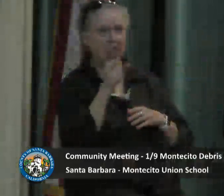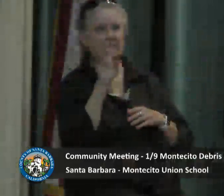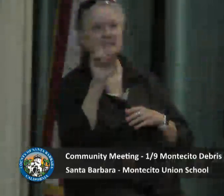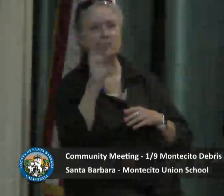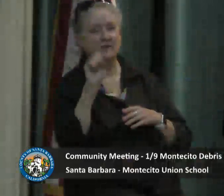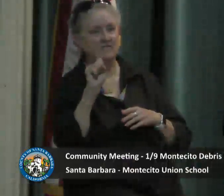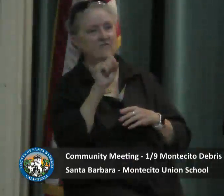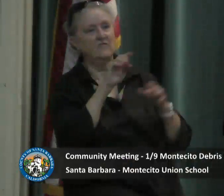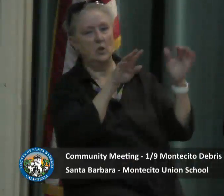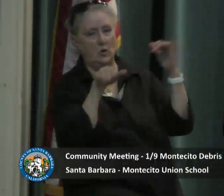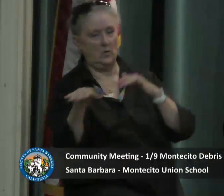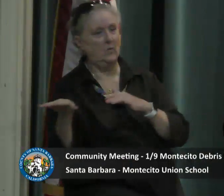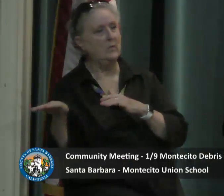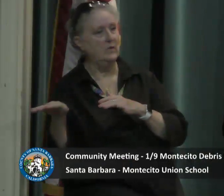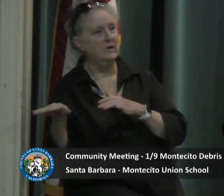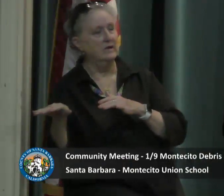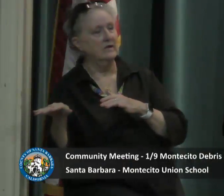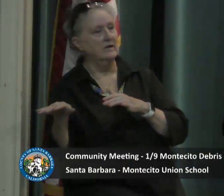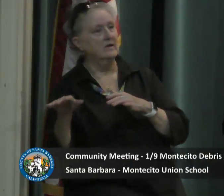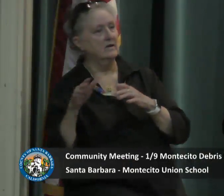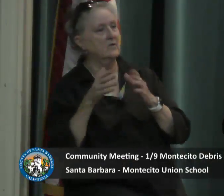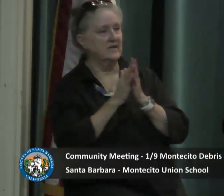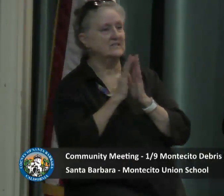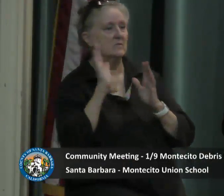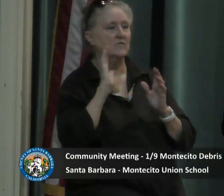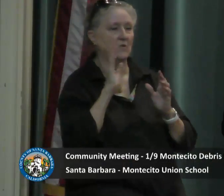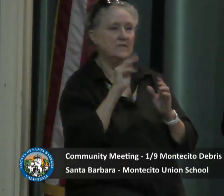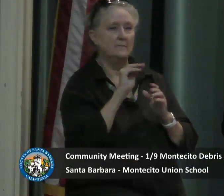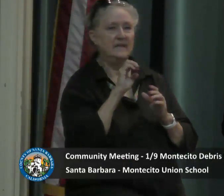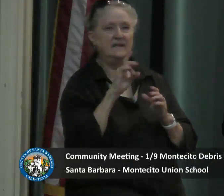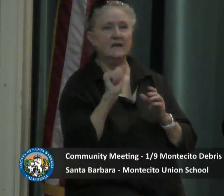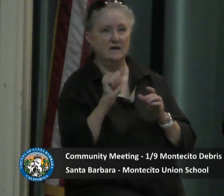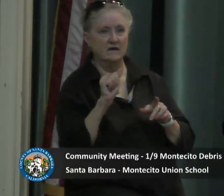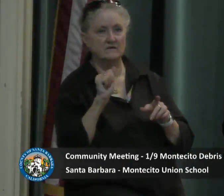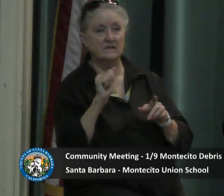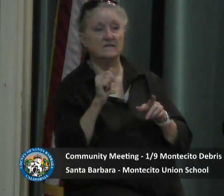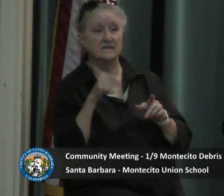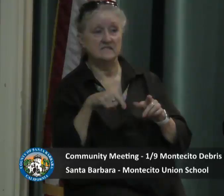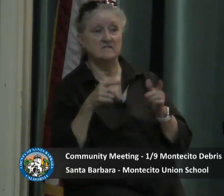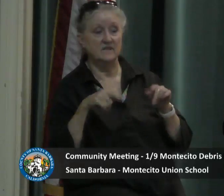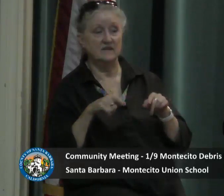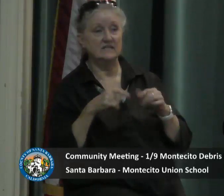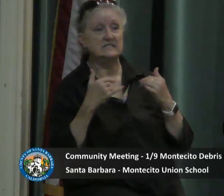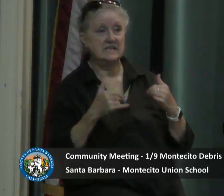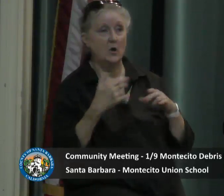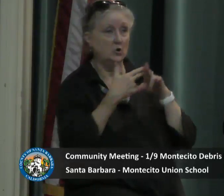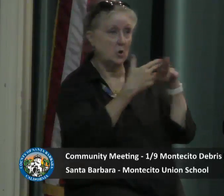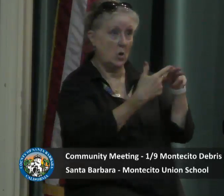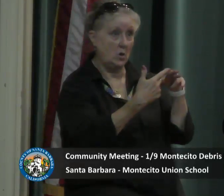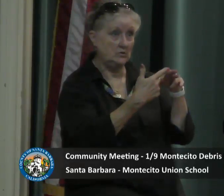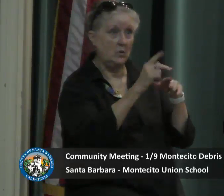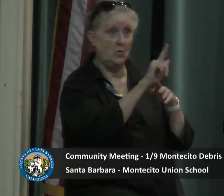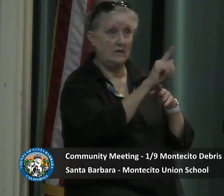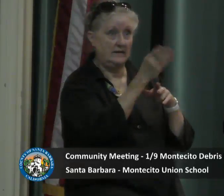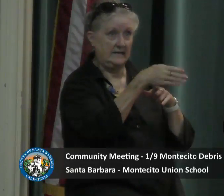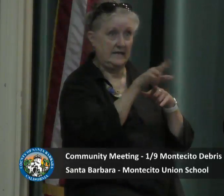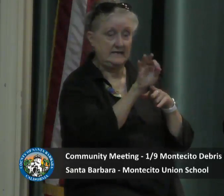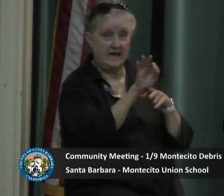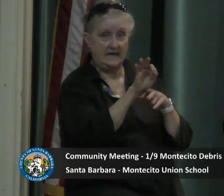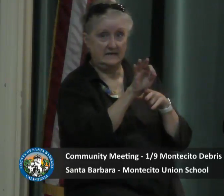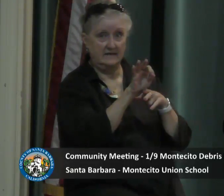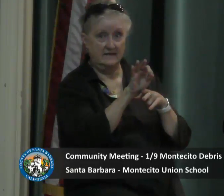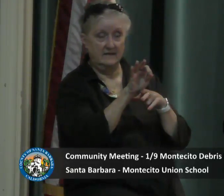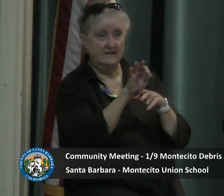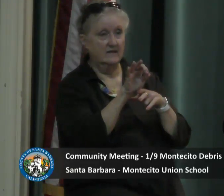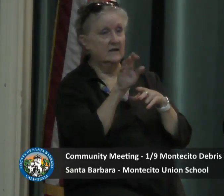ask everyone posting information on social media, the media, that this event is the 19 debris flow. Montecito is